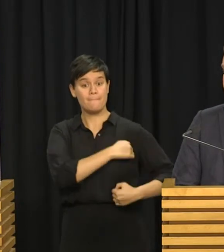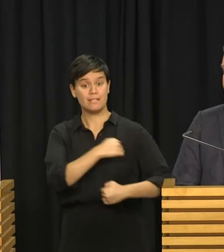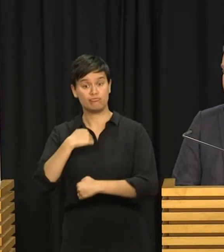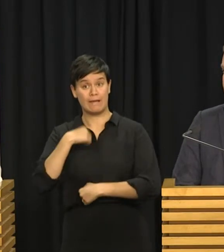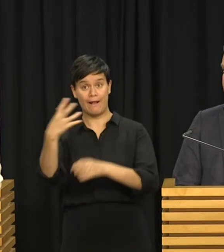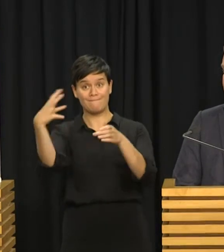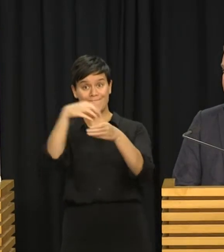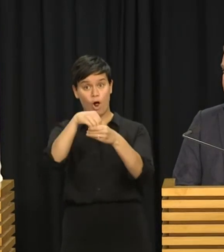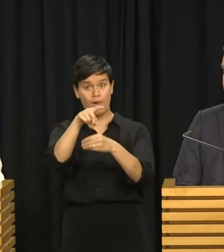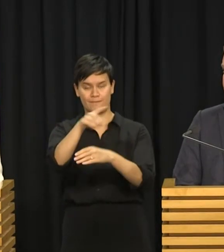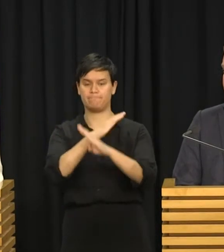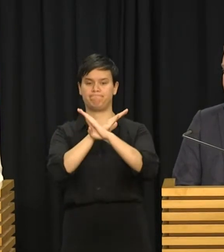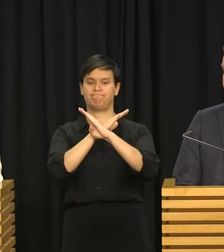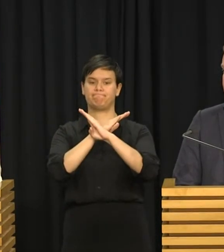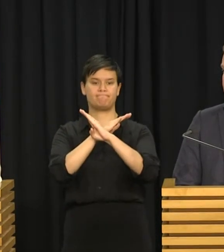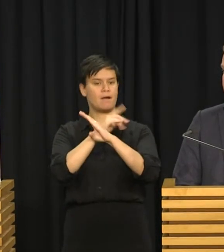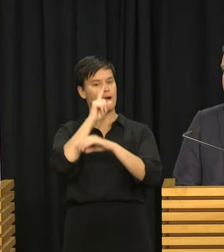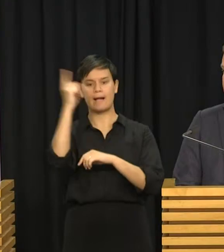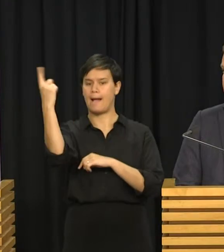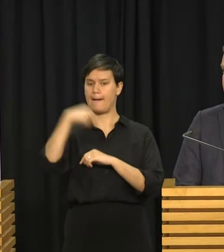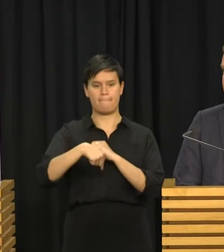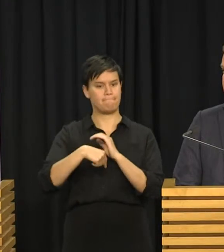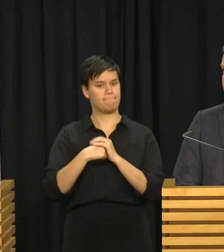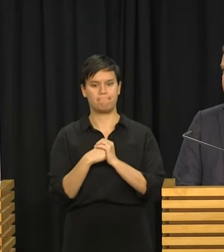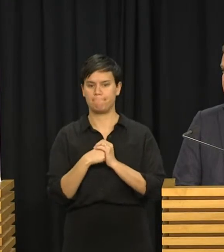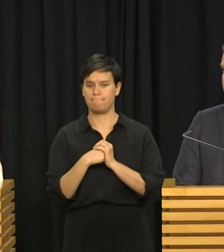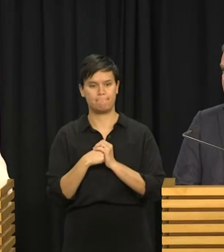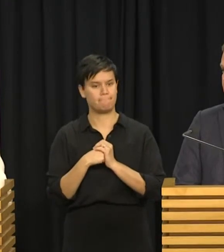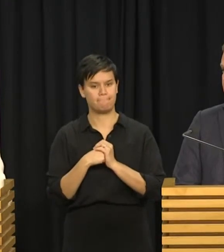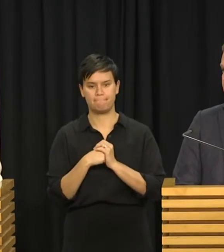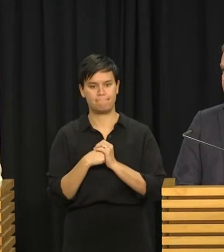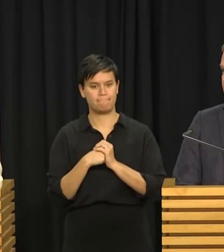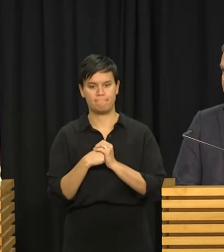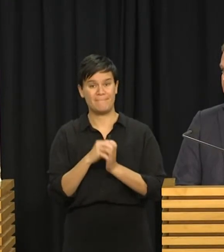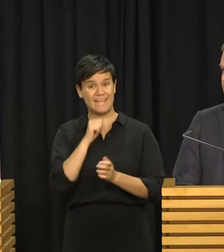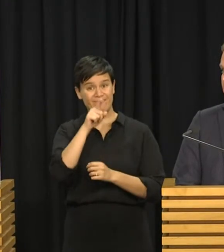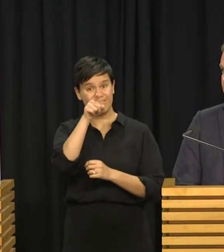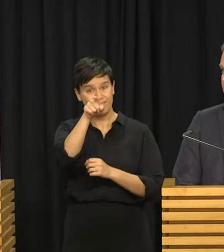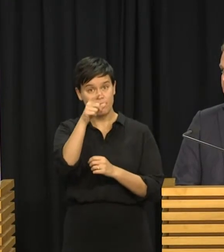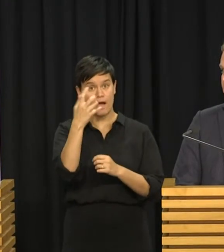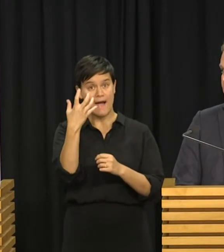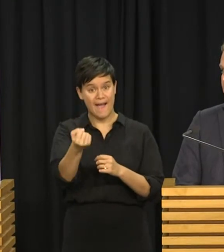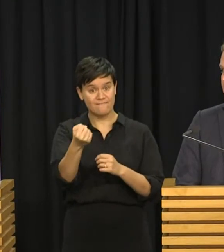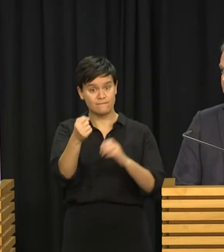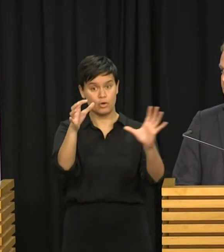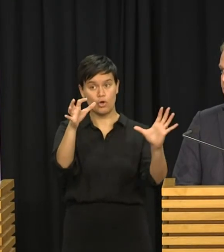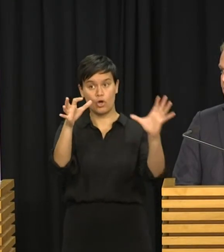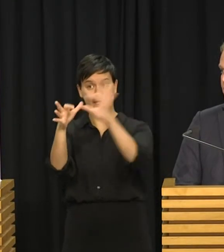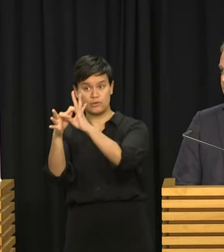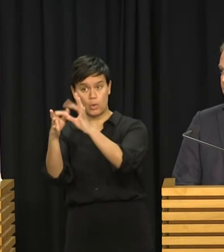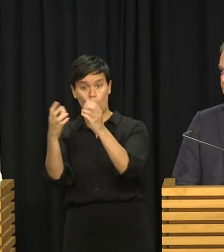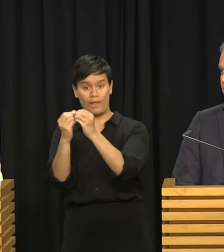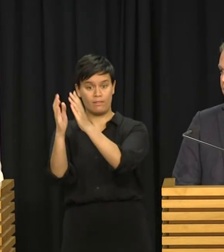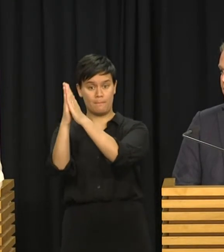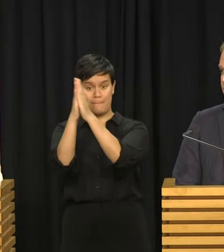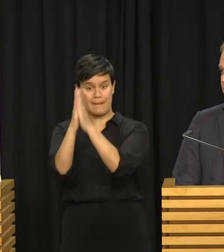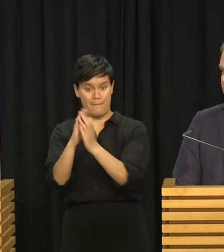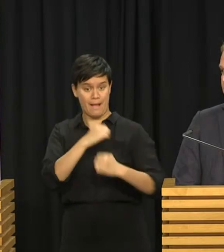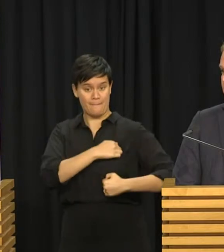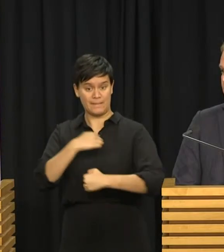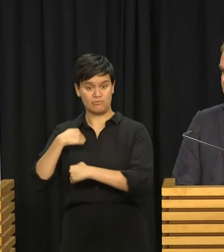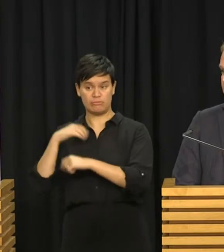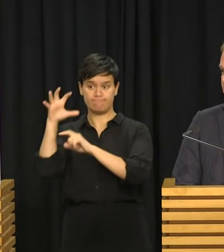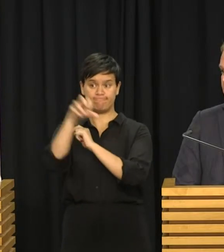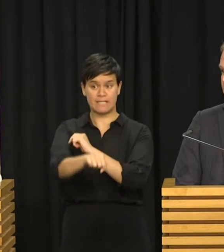a schedule of those who will not be able to travel into New Zealand as a result of their connection to the coup in Myanmar. We've